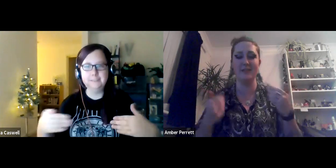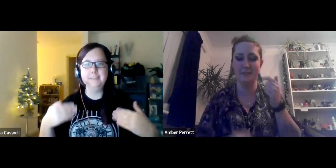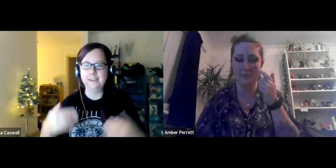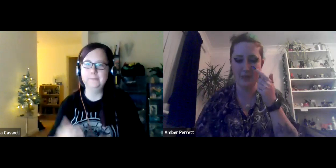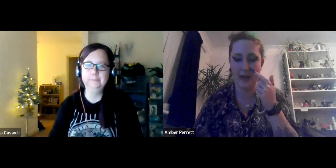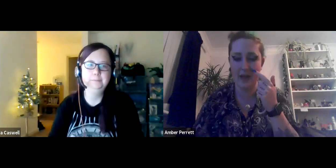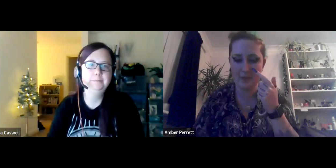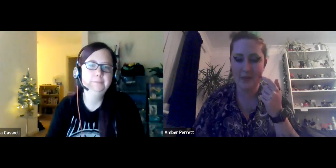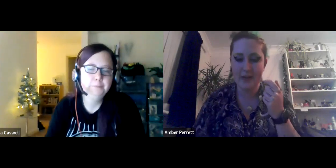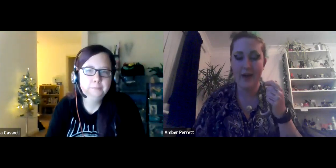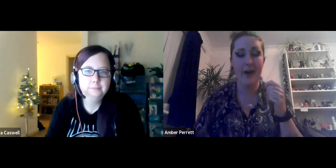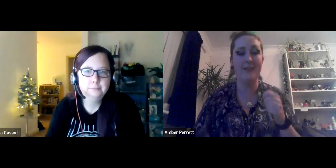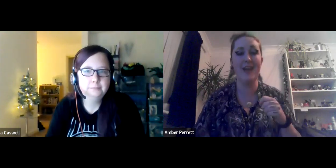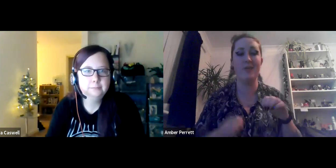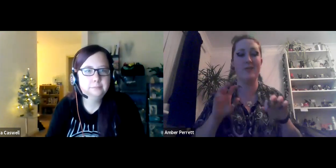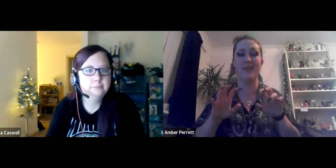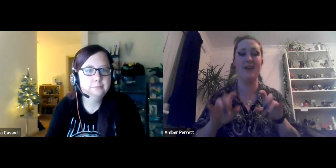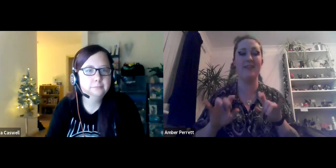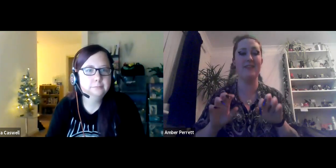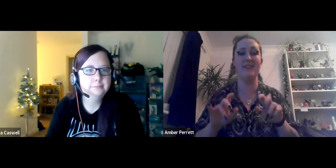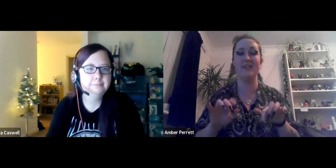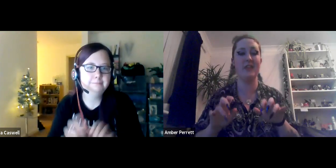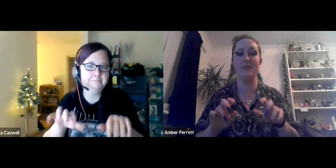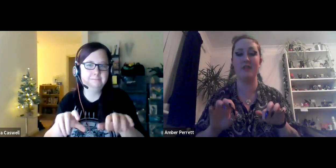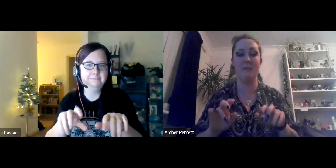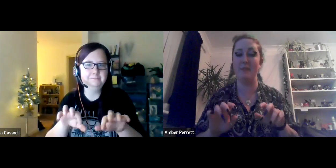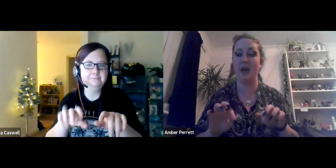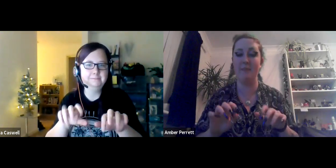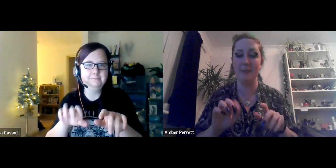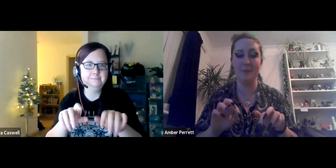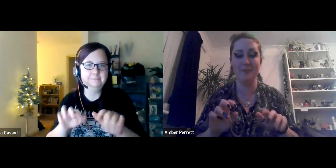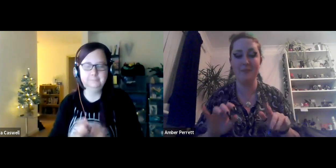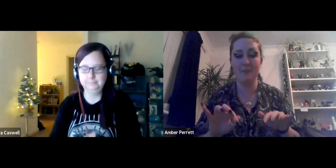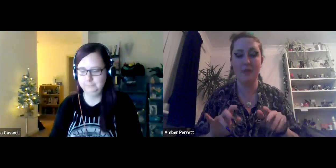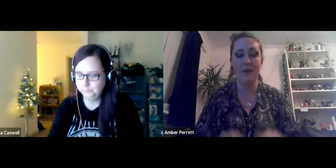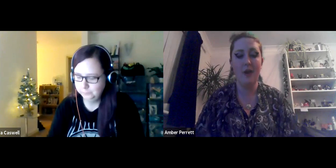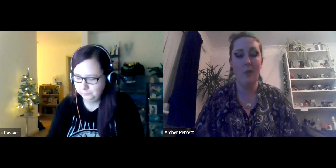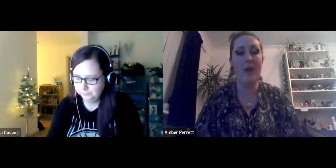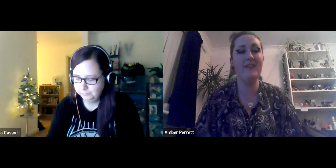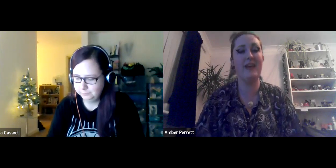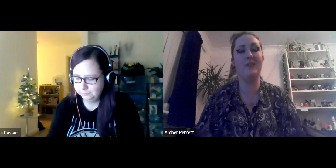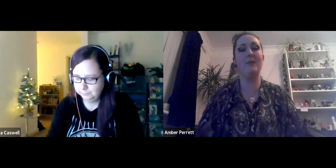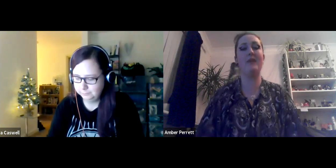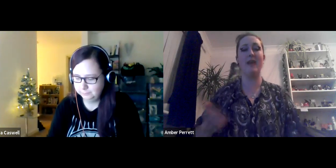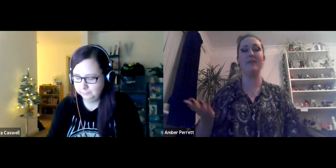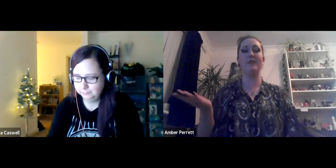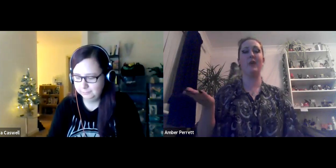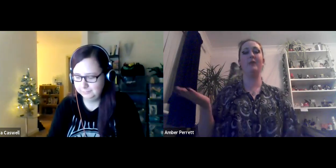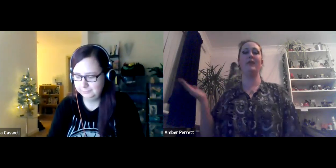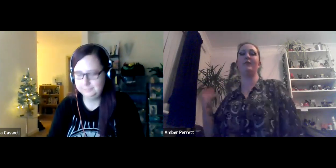Yeah. Yeah. Secretary is nice and easy because you're literally just mind typing. Waiter is one of my favorites because you're holding your